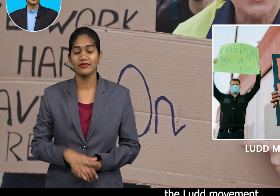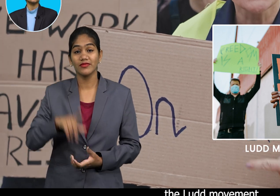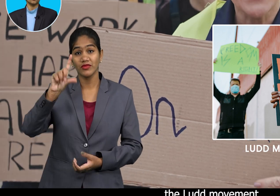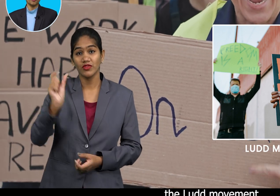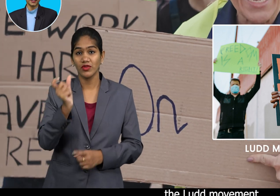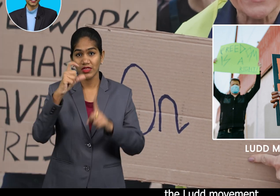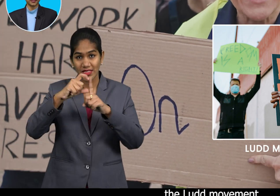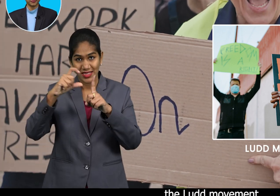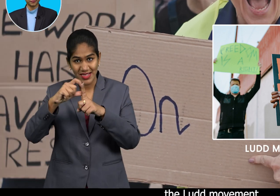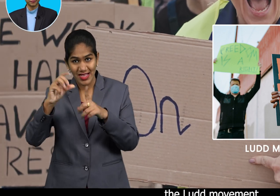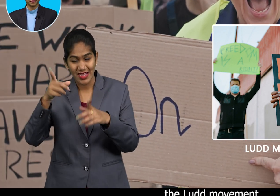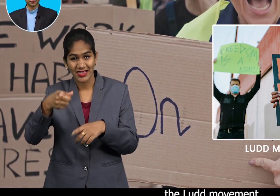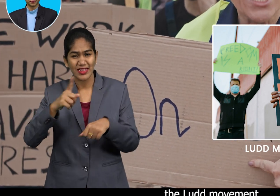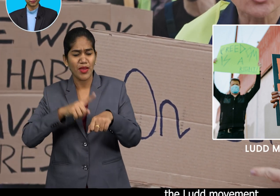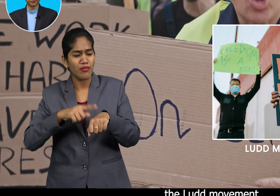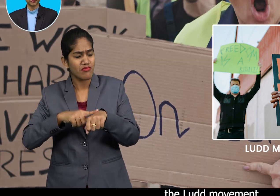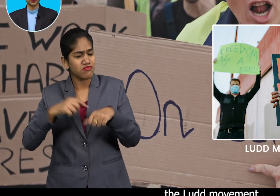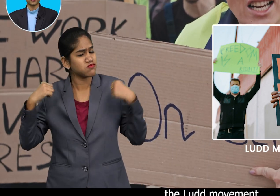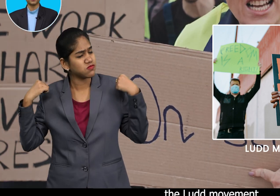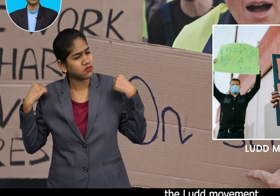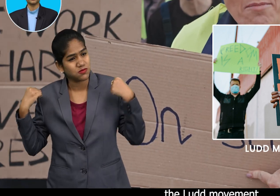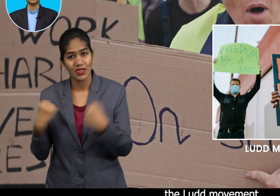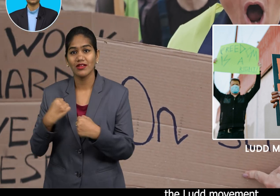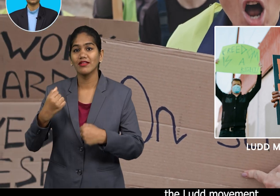the lad movement.